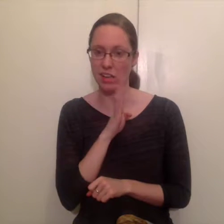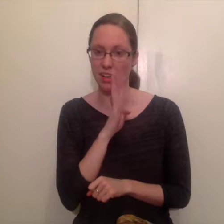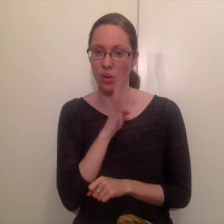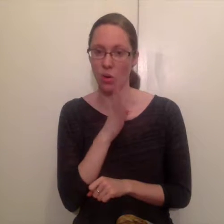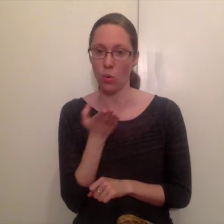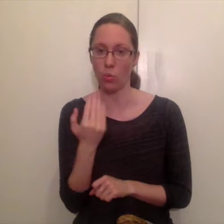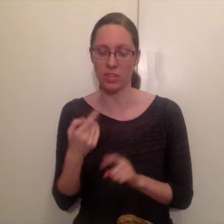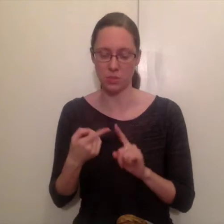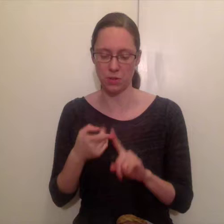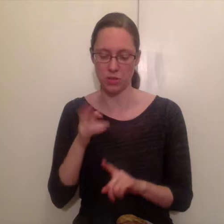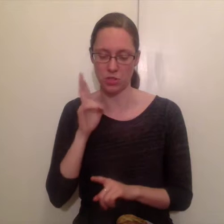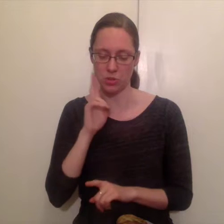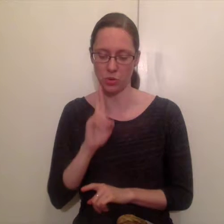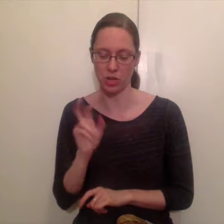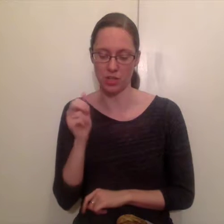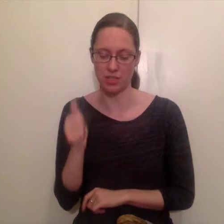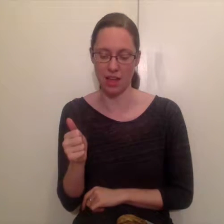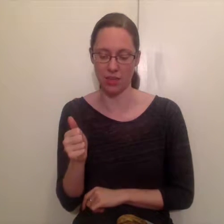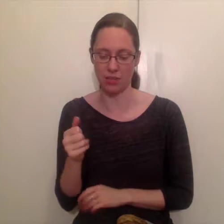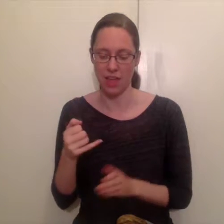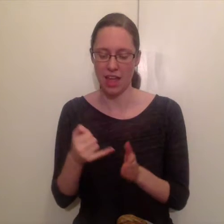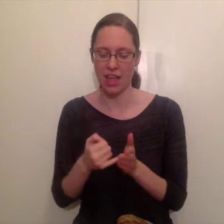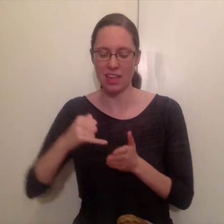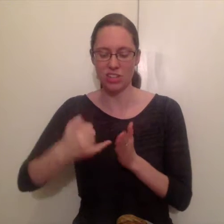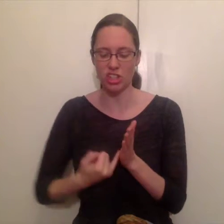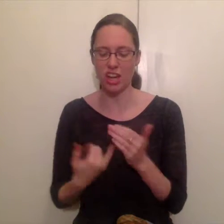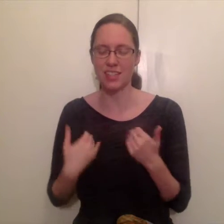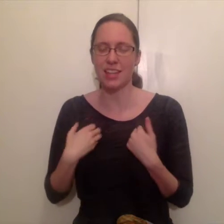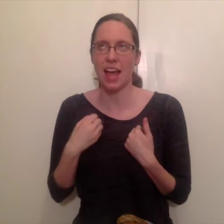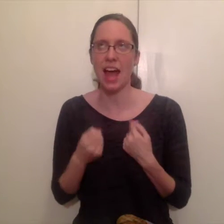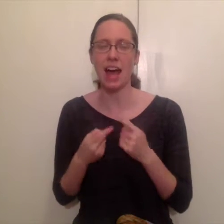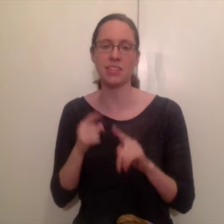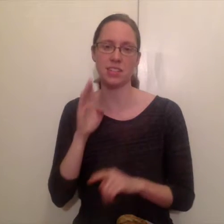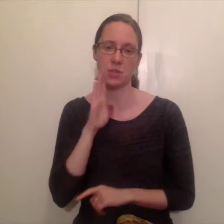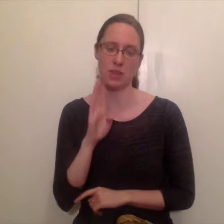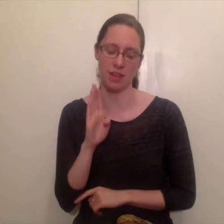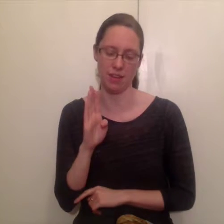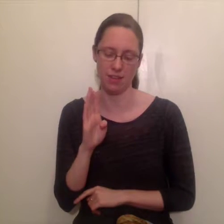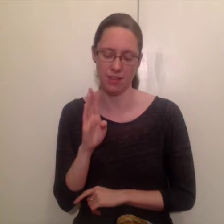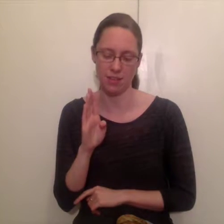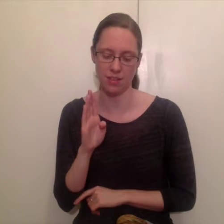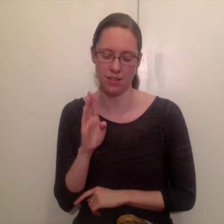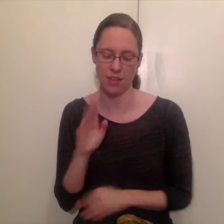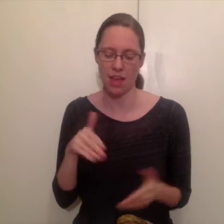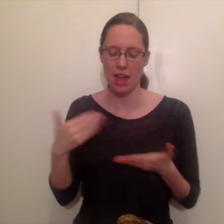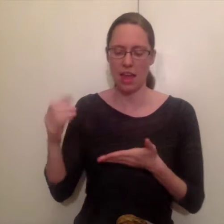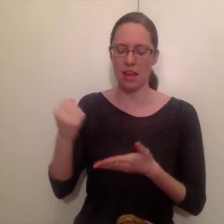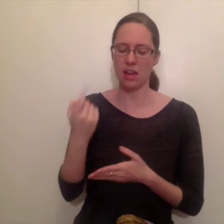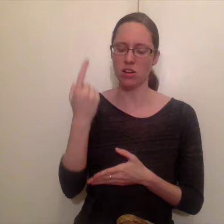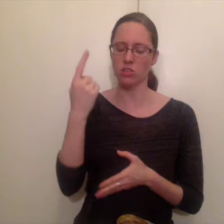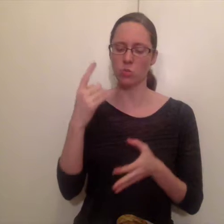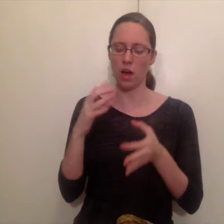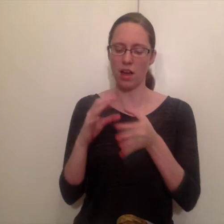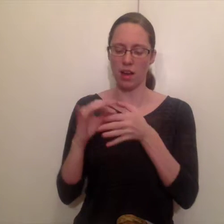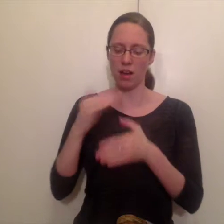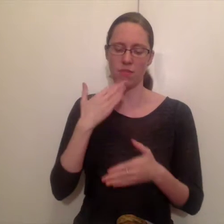she whispered to herself. "It just has to be." "Here's one of